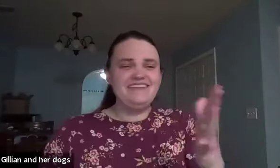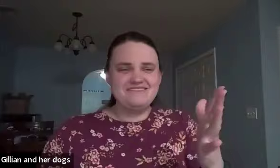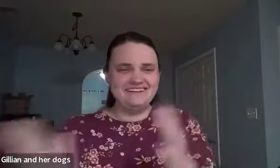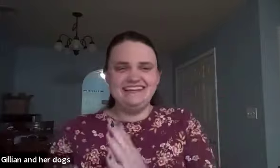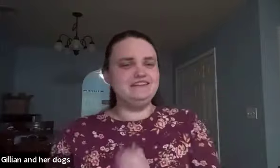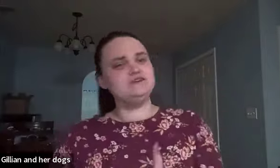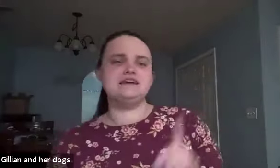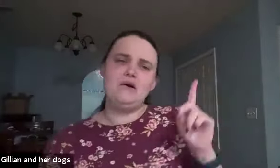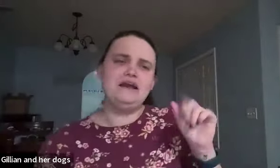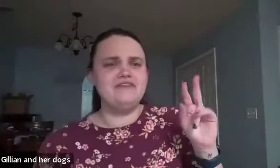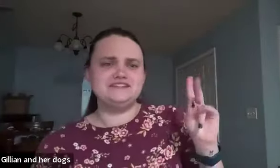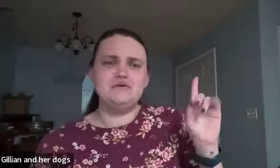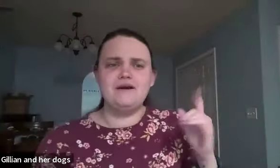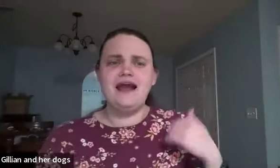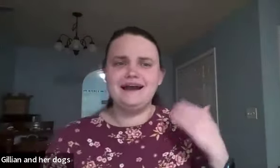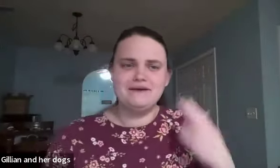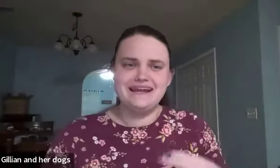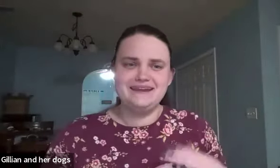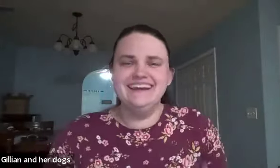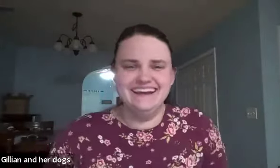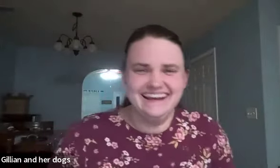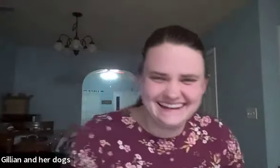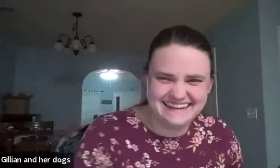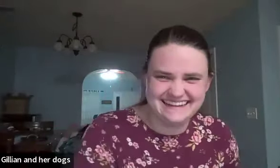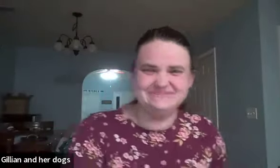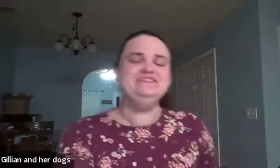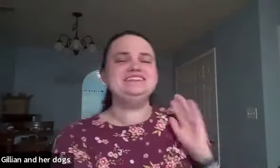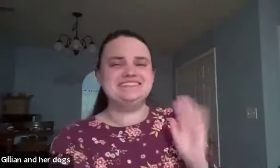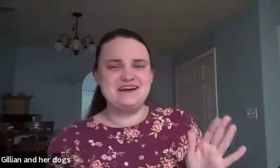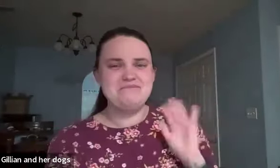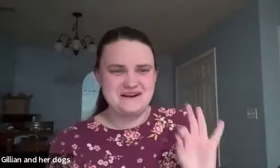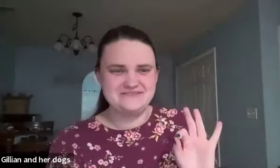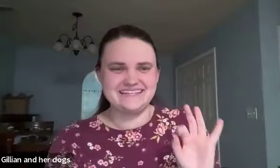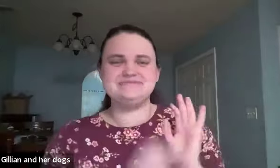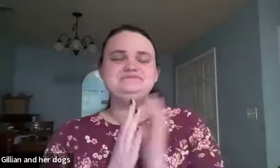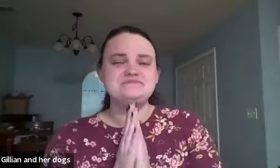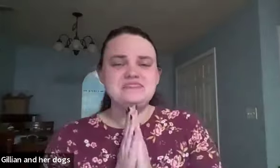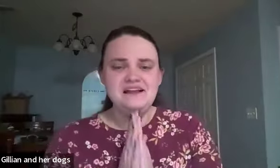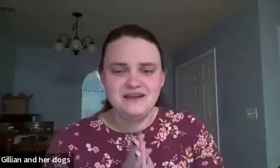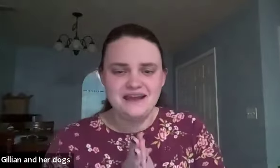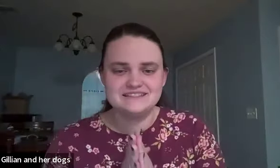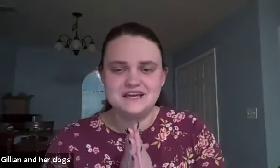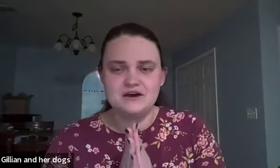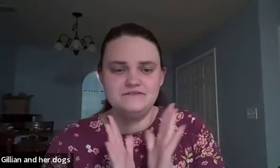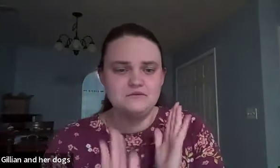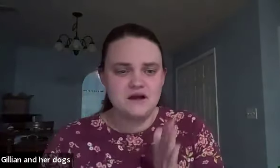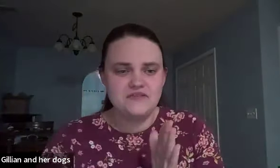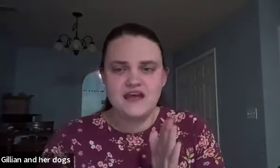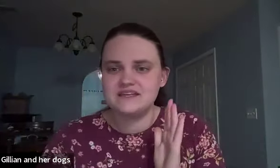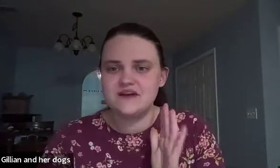I love it. Like he literally was like, oh, I got this. Don't worry. I got my name. So perfect. Okay, so if you want that, that's